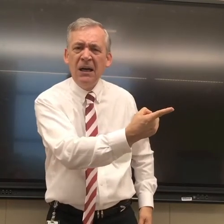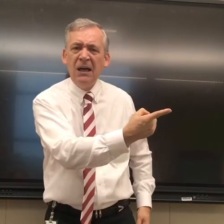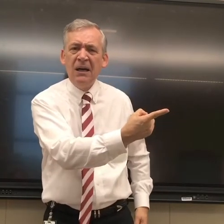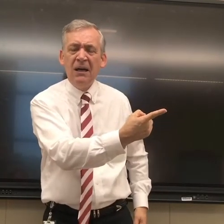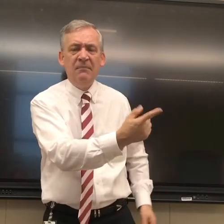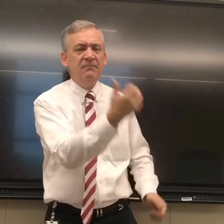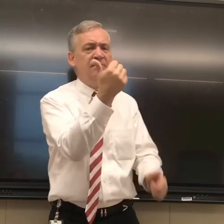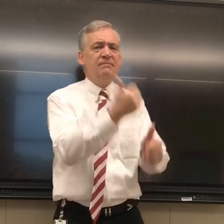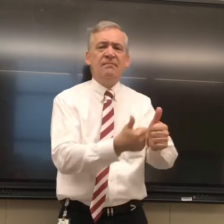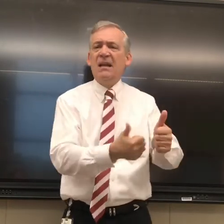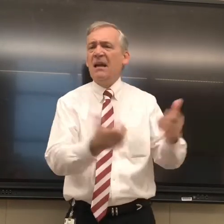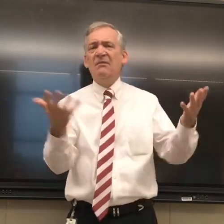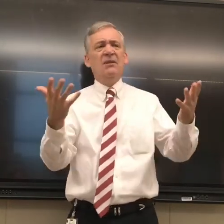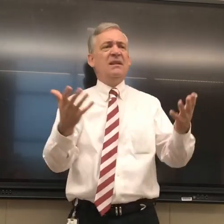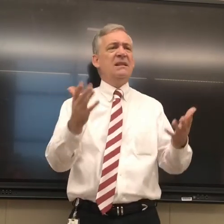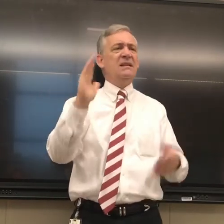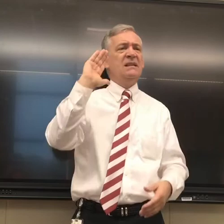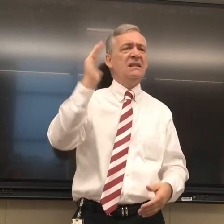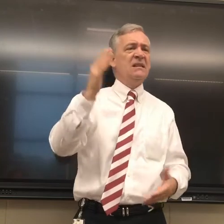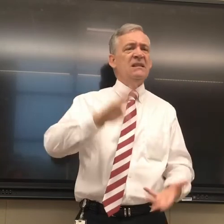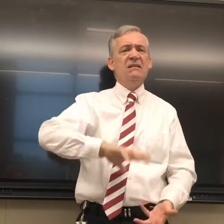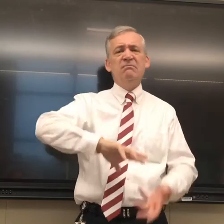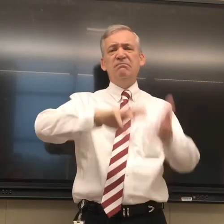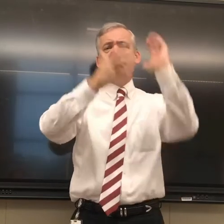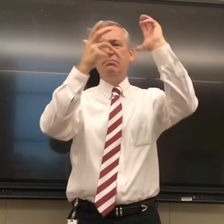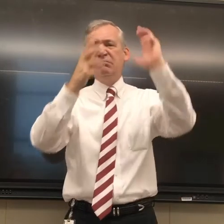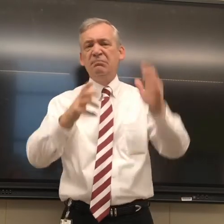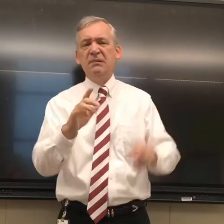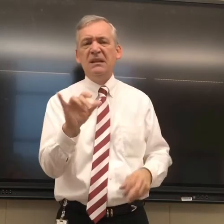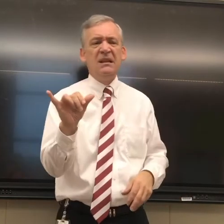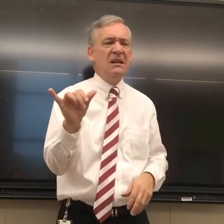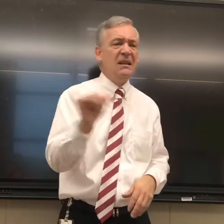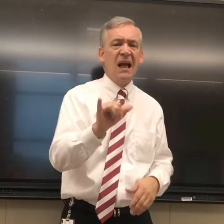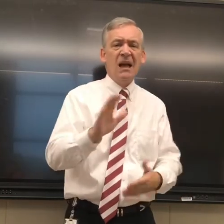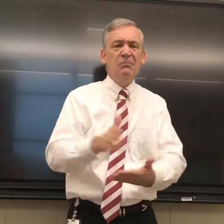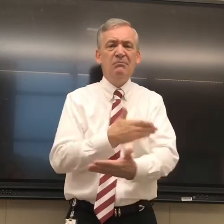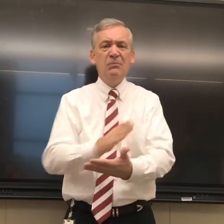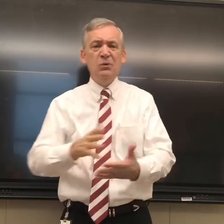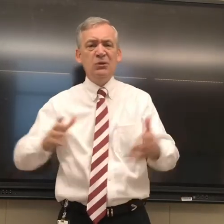Everything was suddenly out of tune, like a broken accordion.